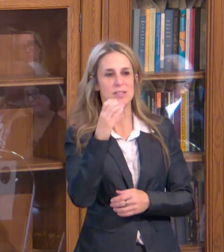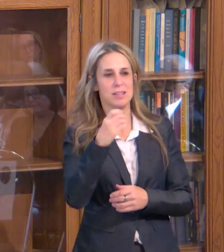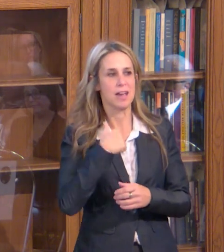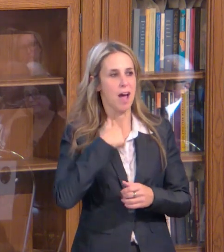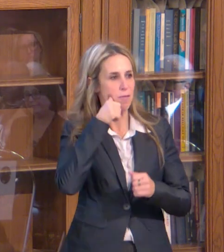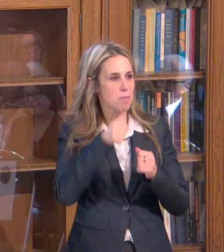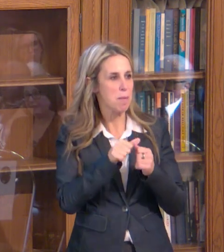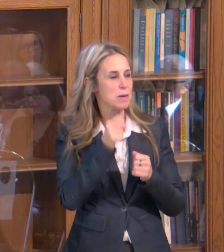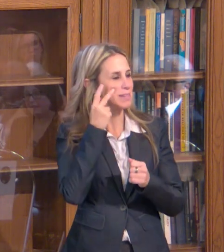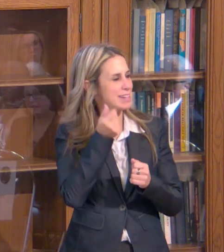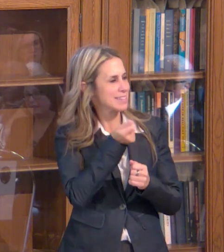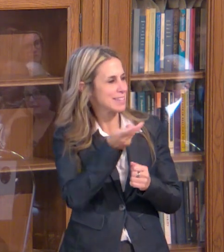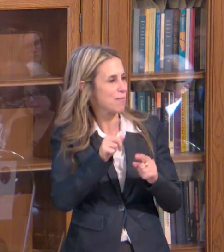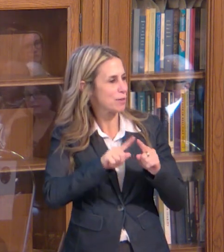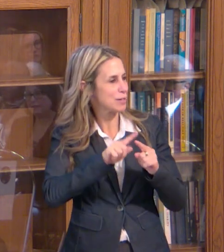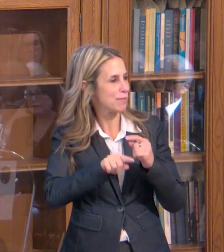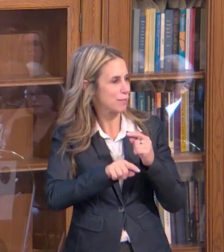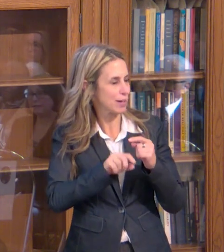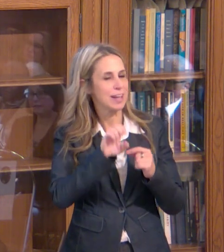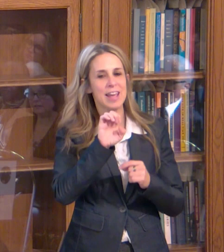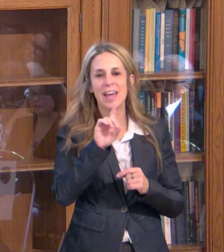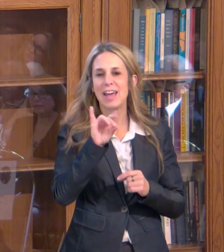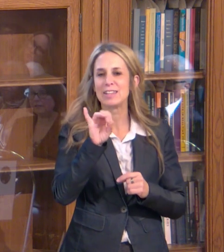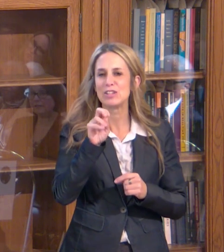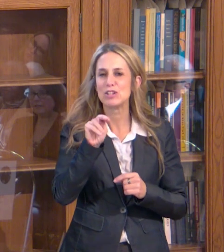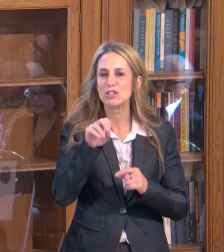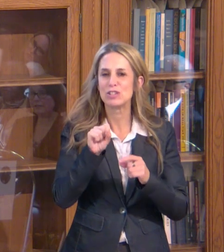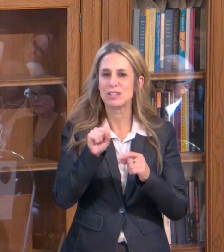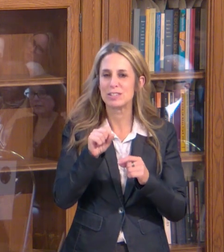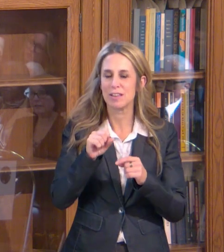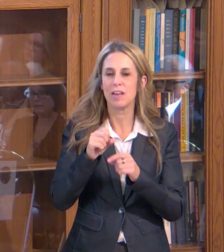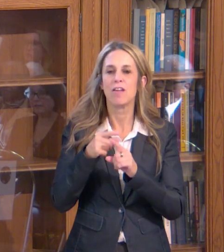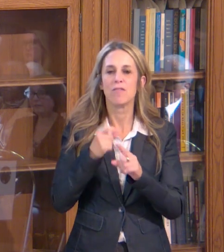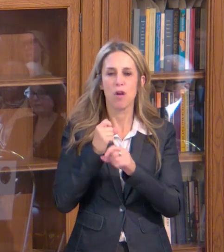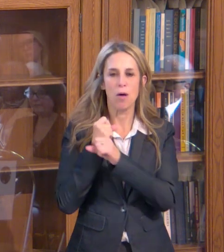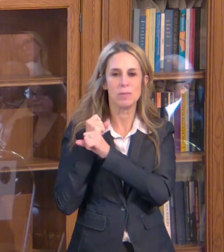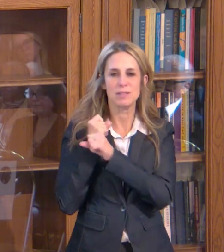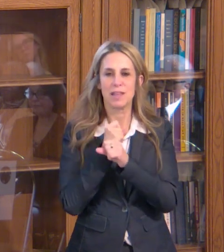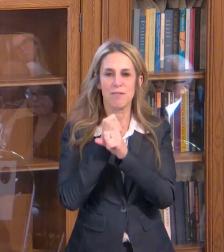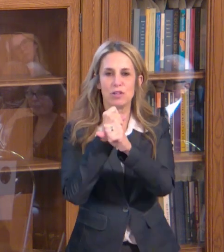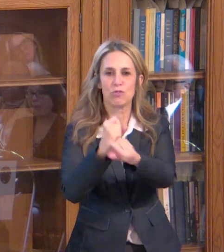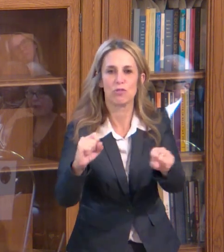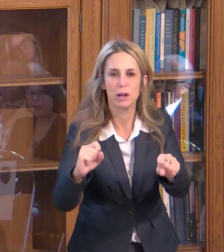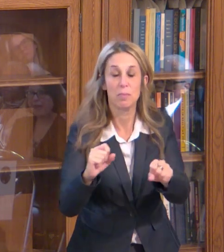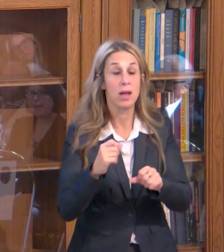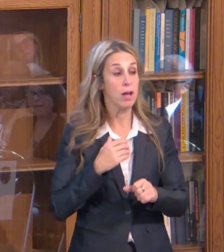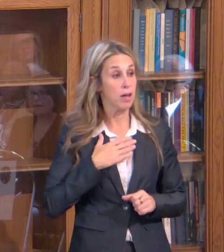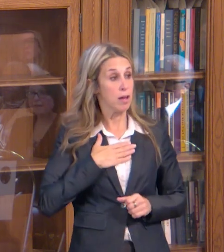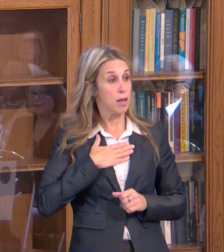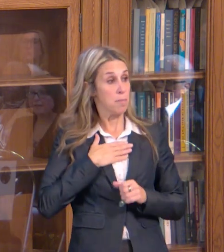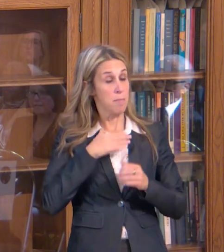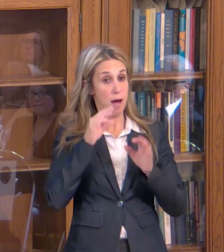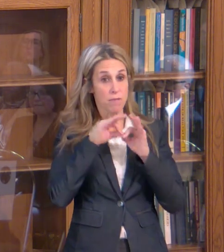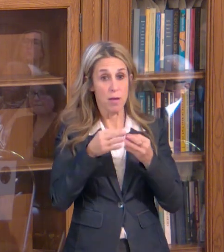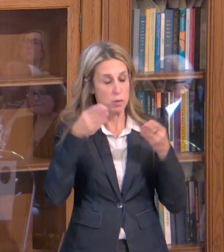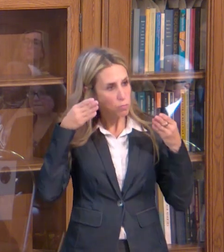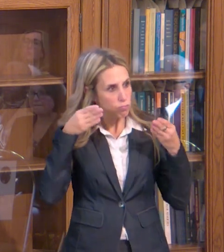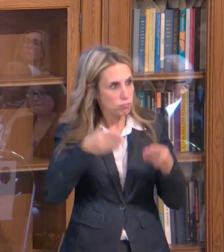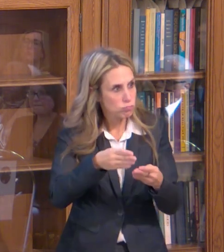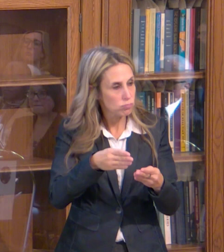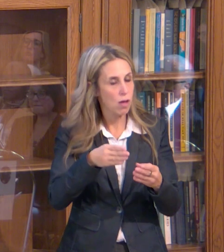of From Slavery to Freedom on my bookshelves in my family home now my family was dedicated to African-American